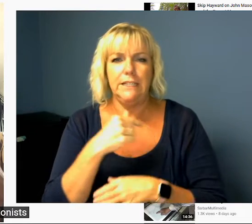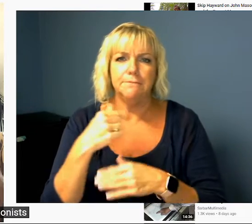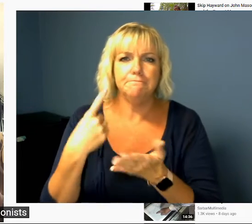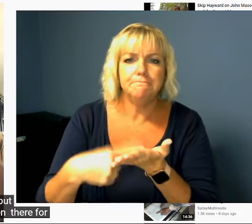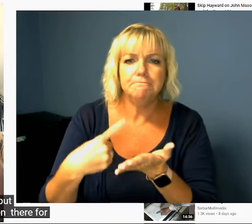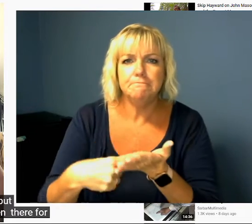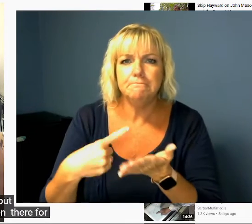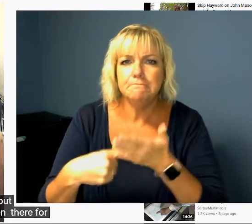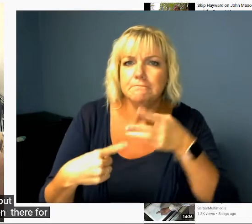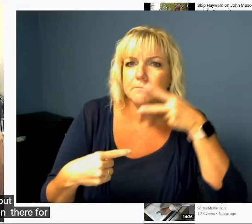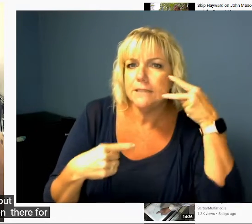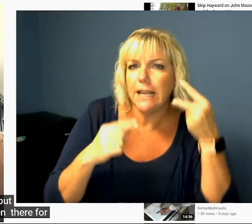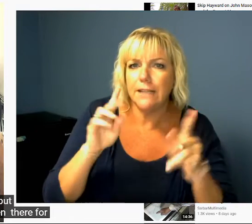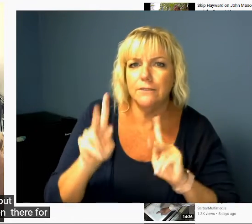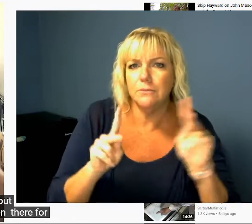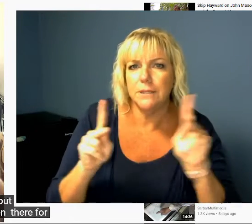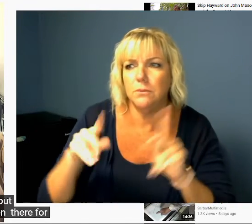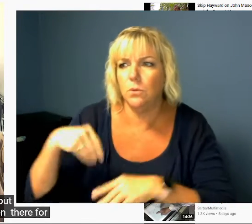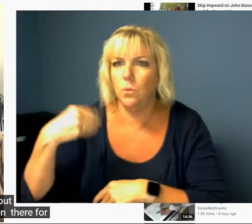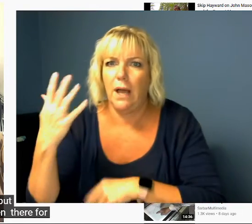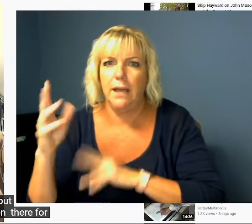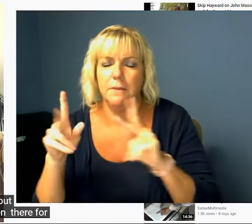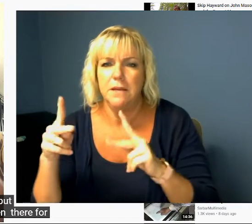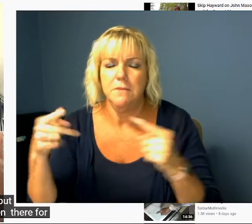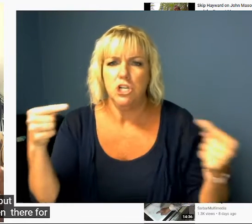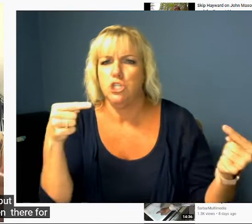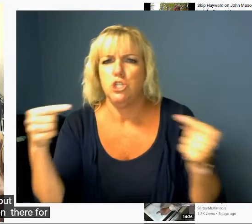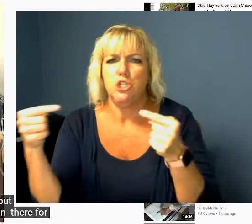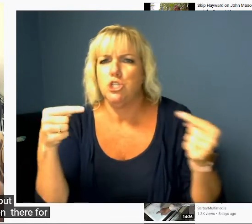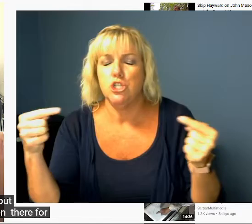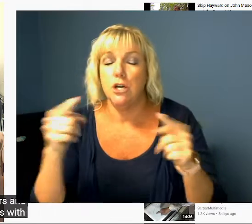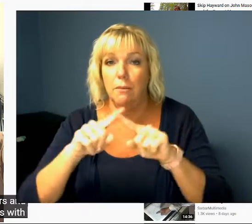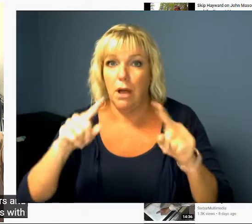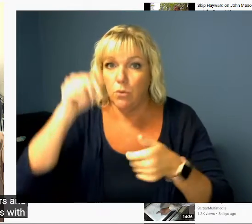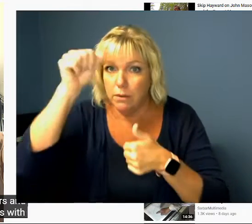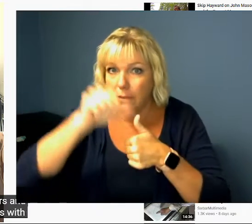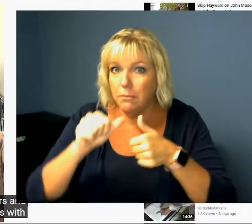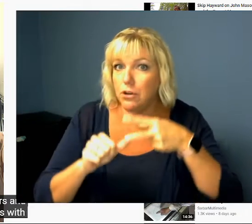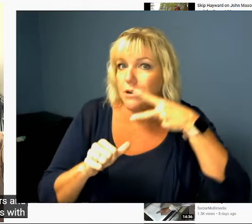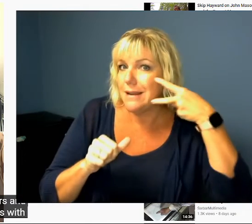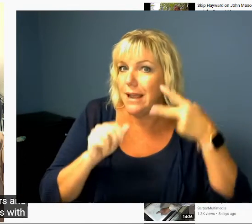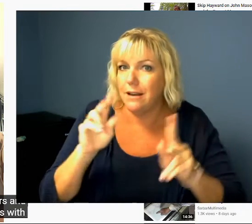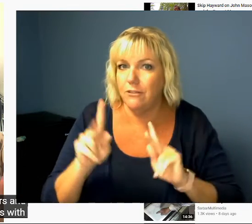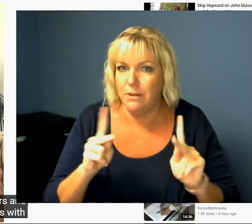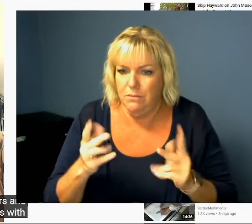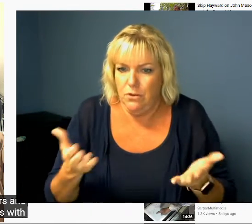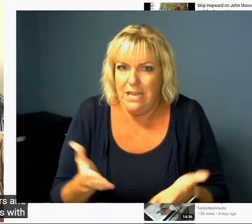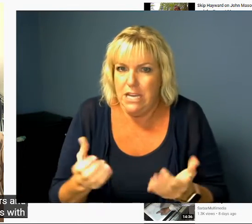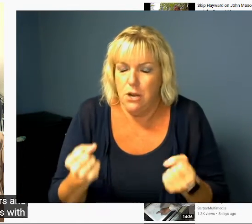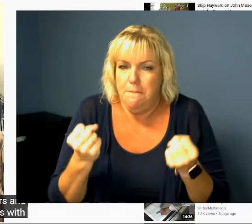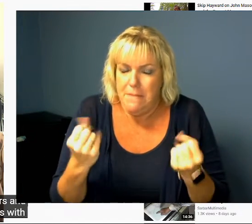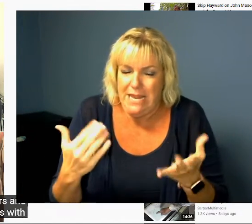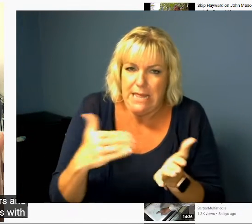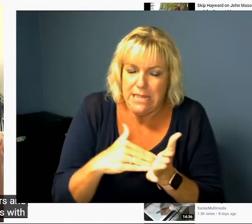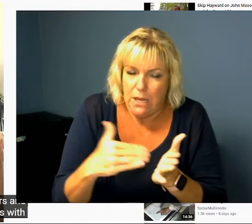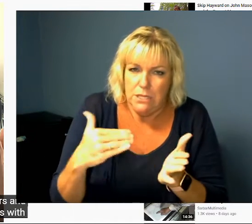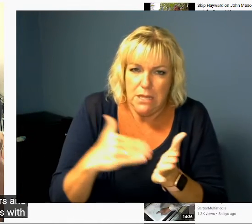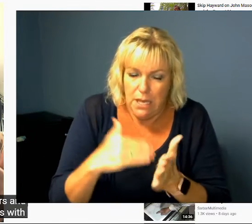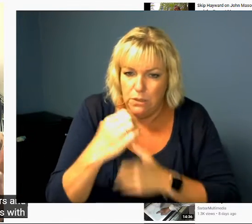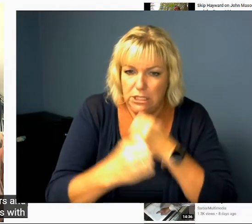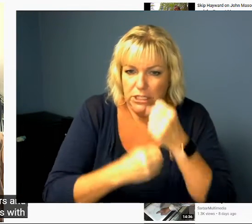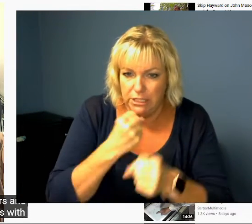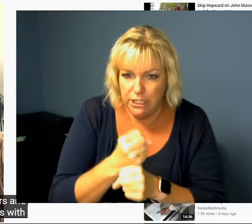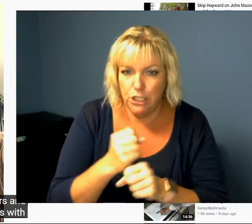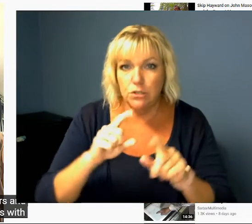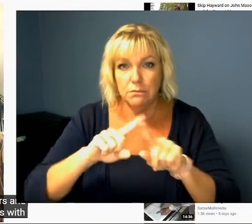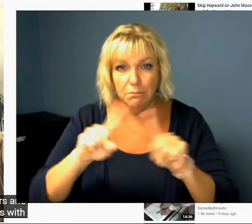the colonists as like up against each other. But remember, Native Americans have been here for thousands and thousands of years, and some